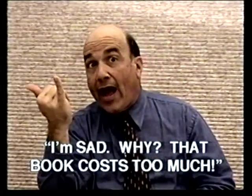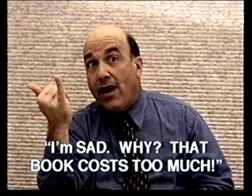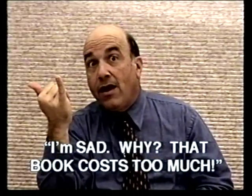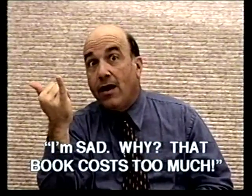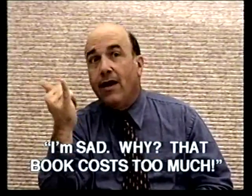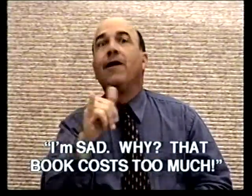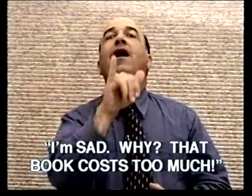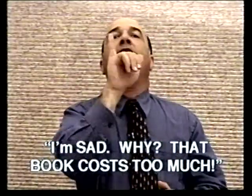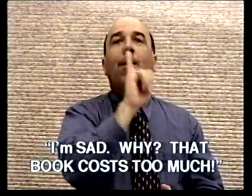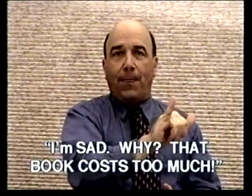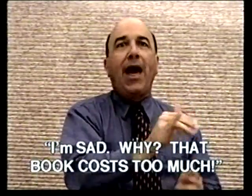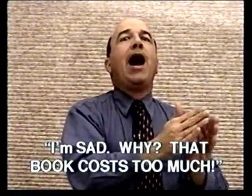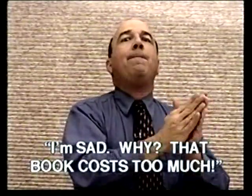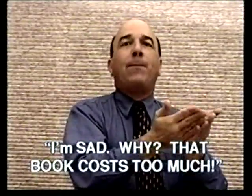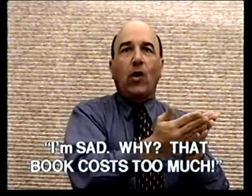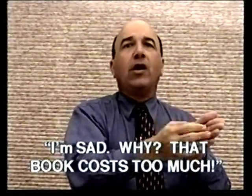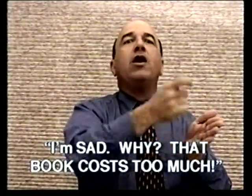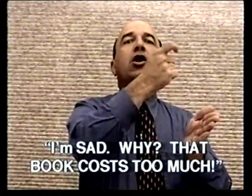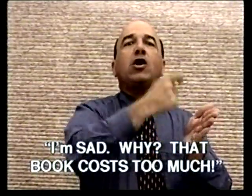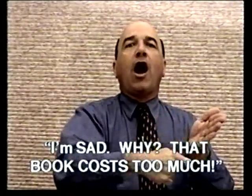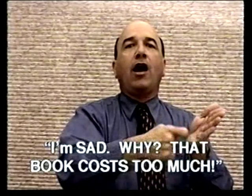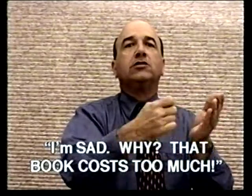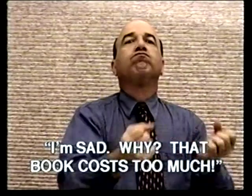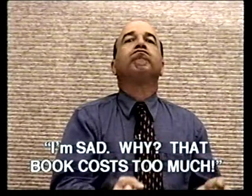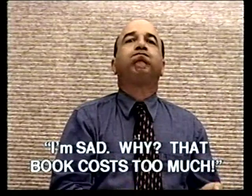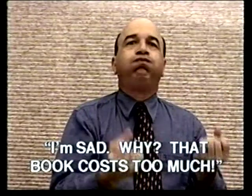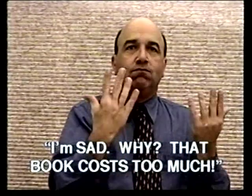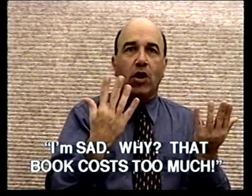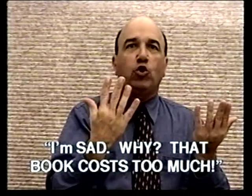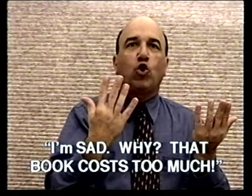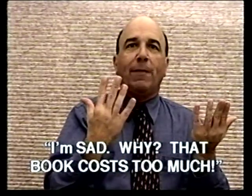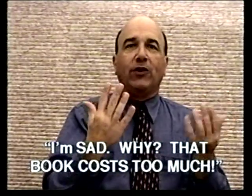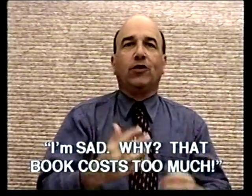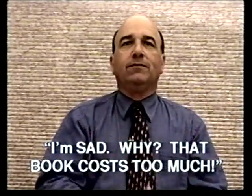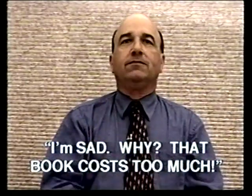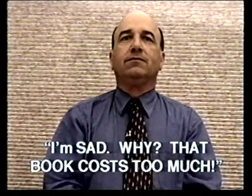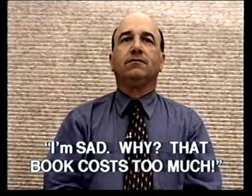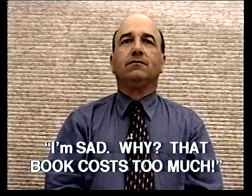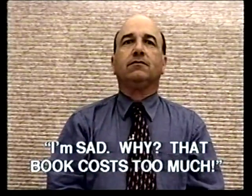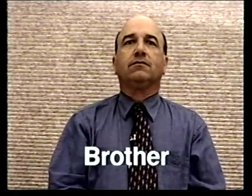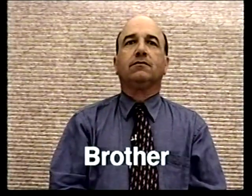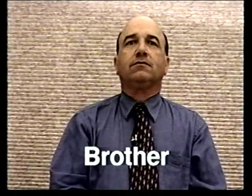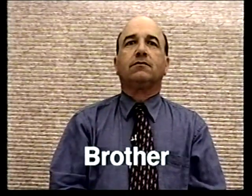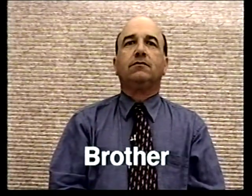Why? That book cost too much.